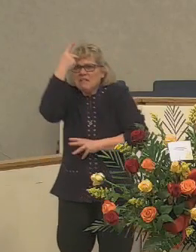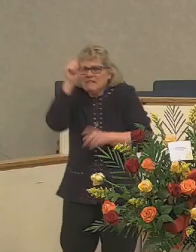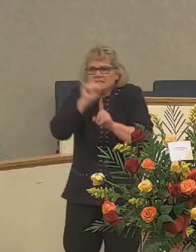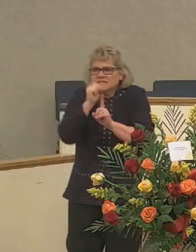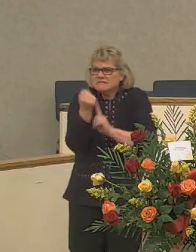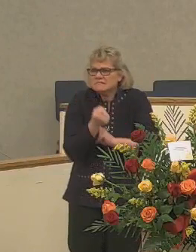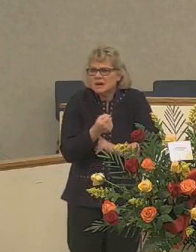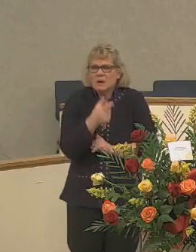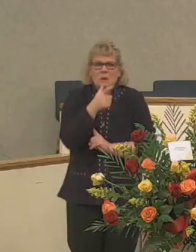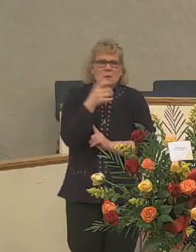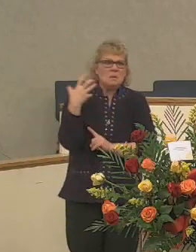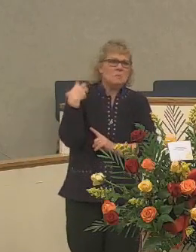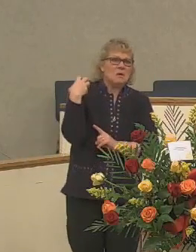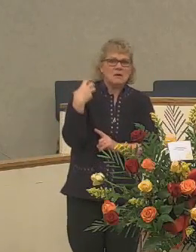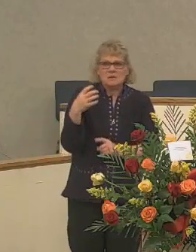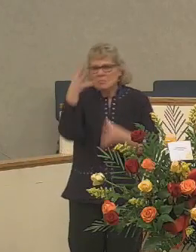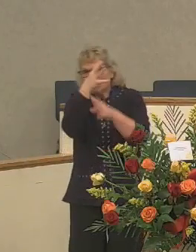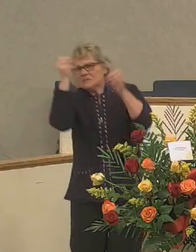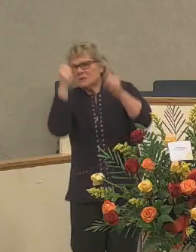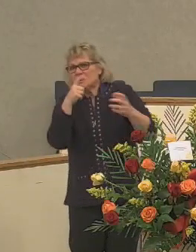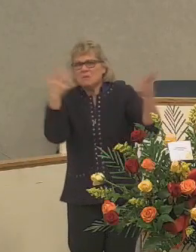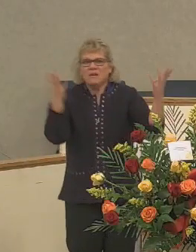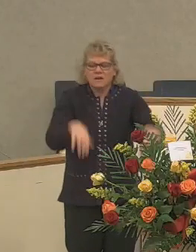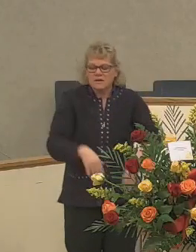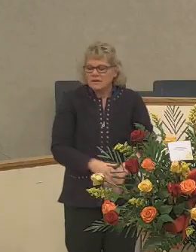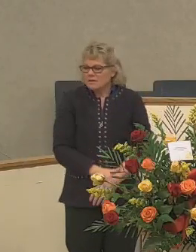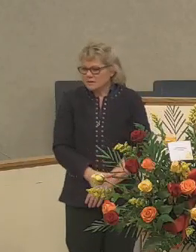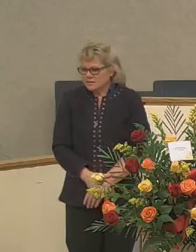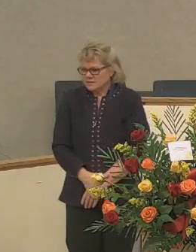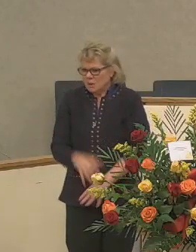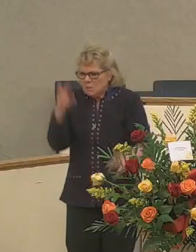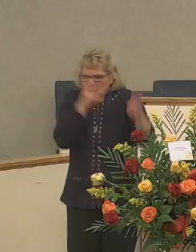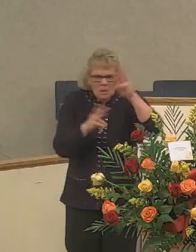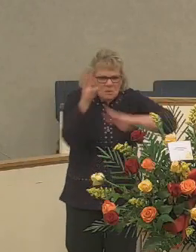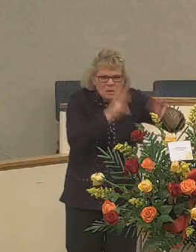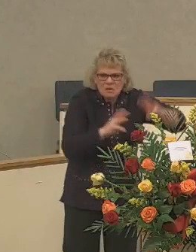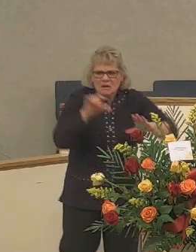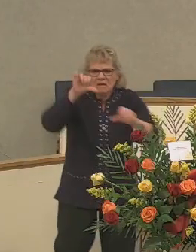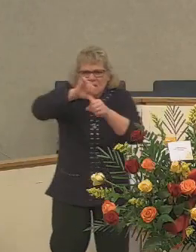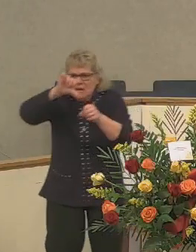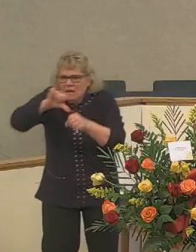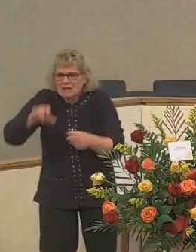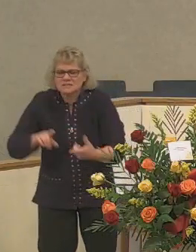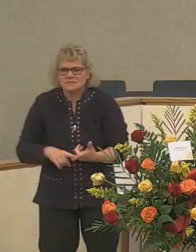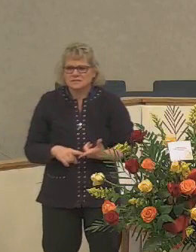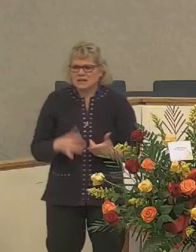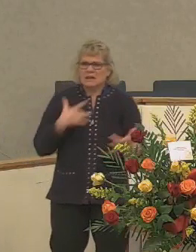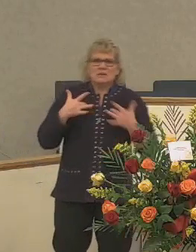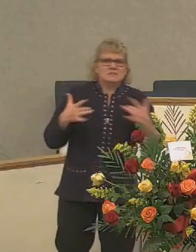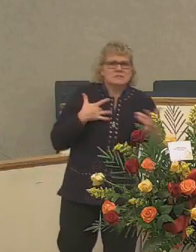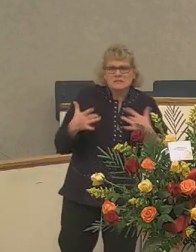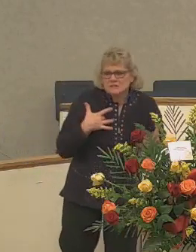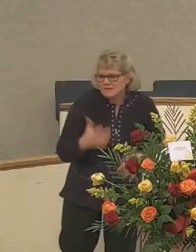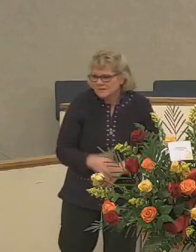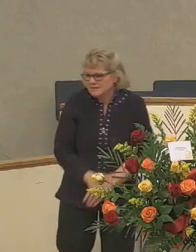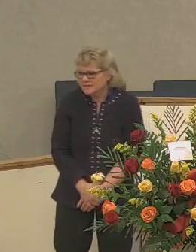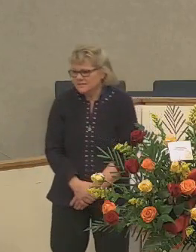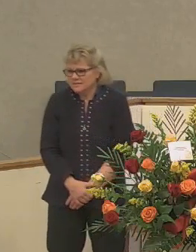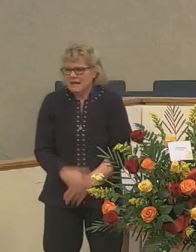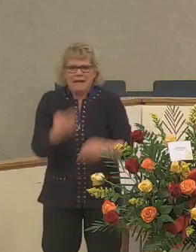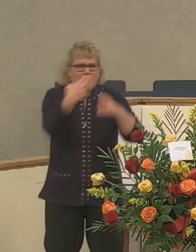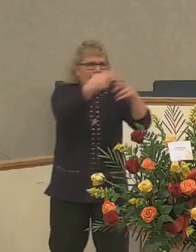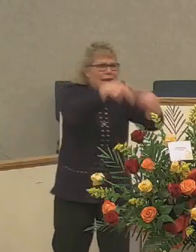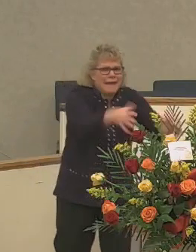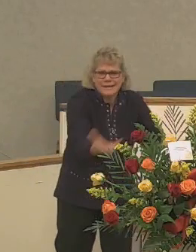situation. Who's in power? Who's not in power? Gas prices. People are concerned about that.